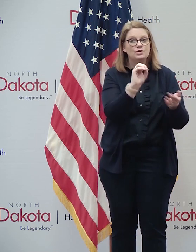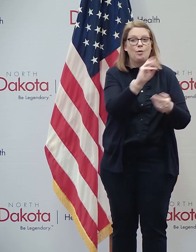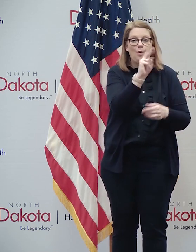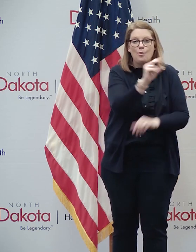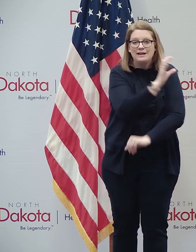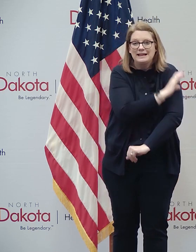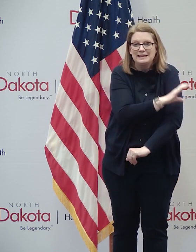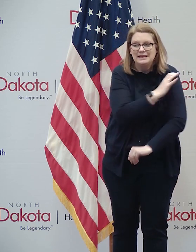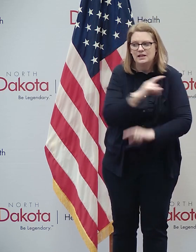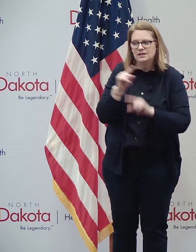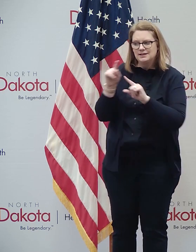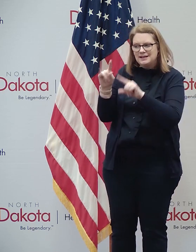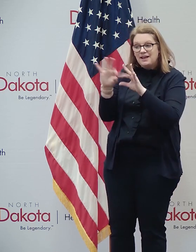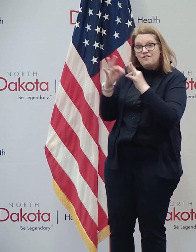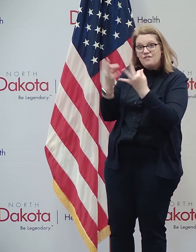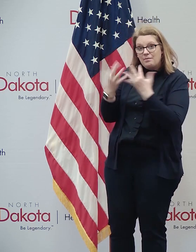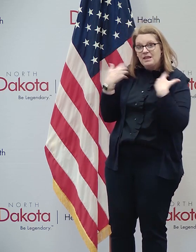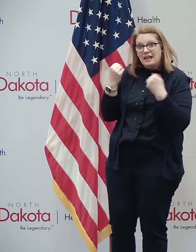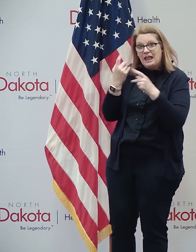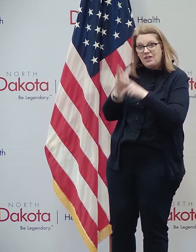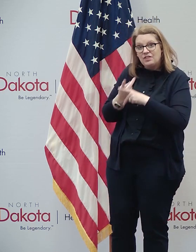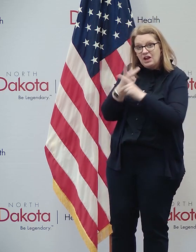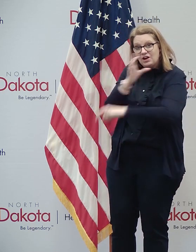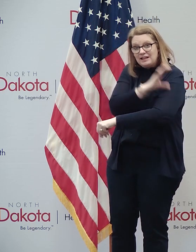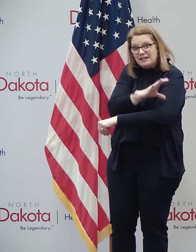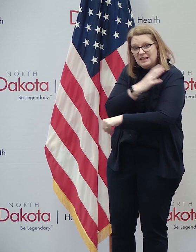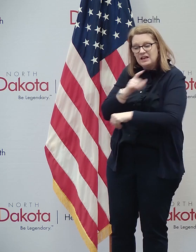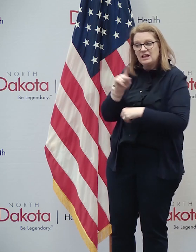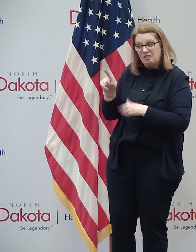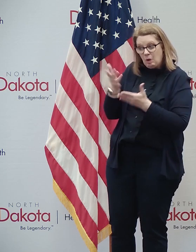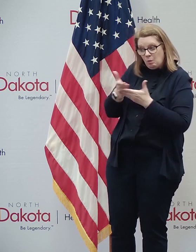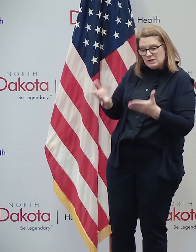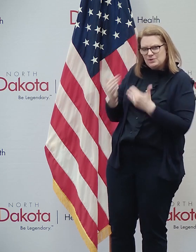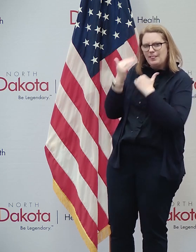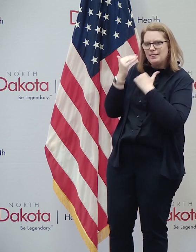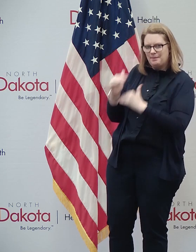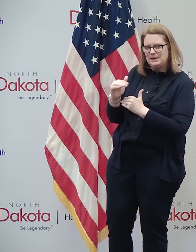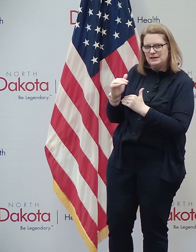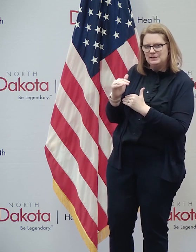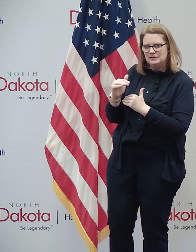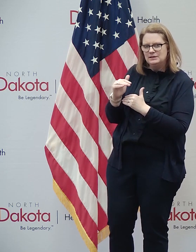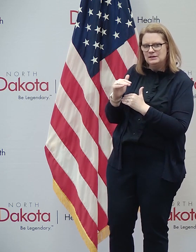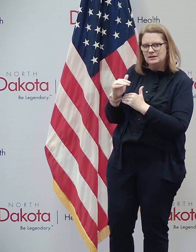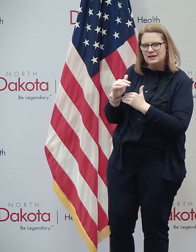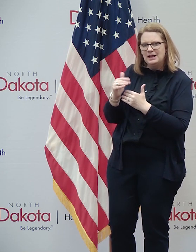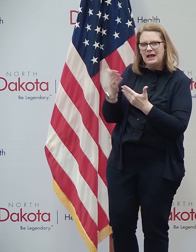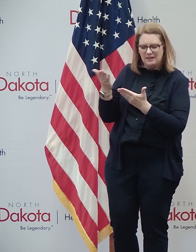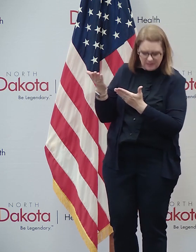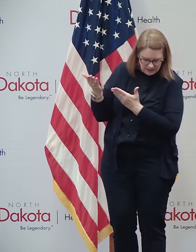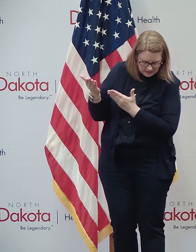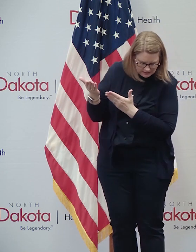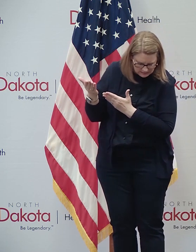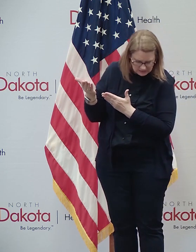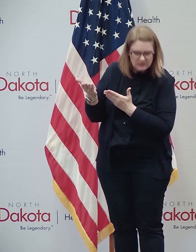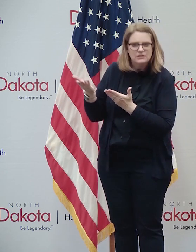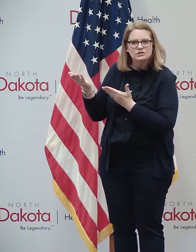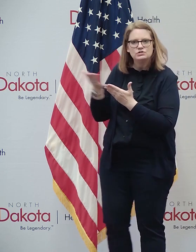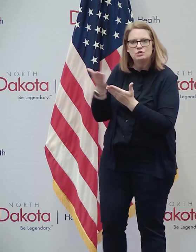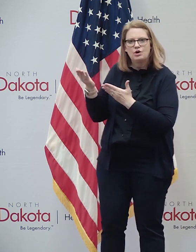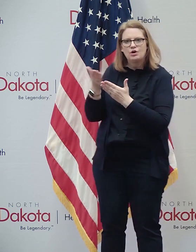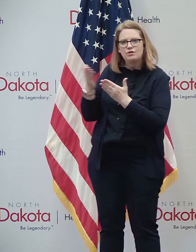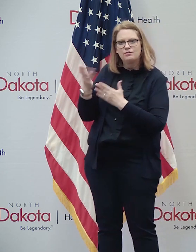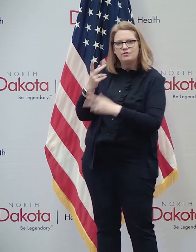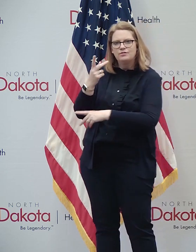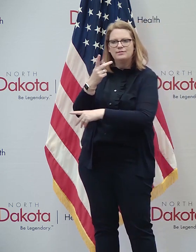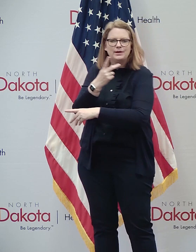family healthcare clinic has got limited resources, and they serve patients that cover over with